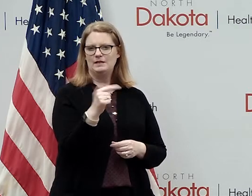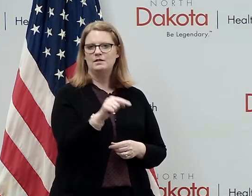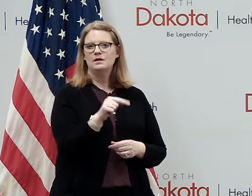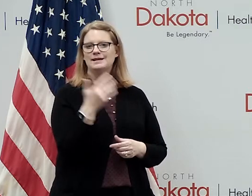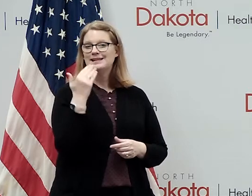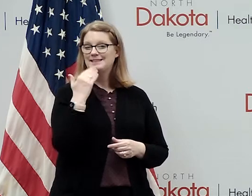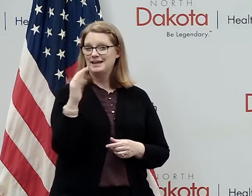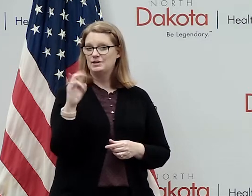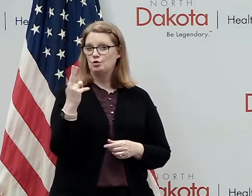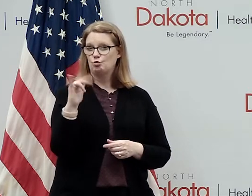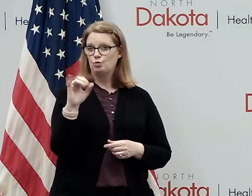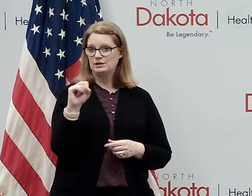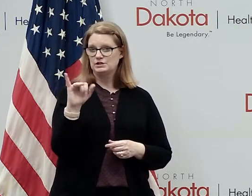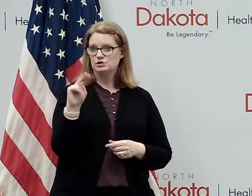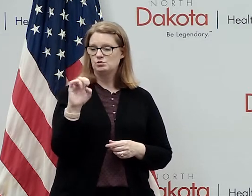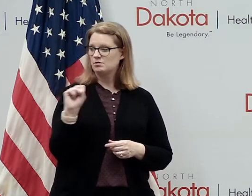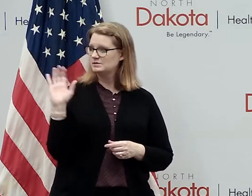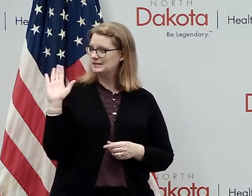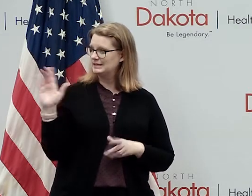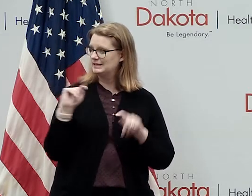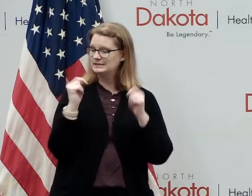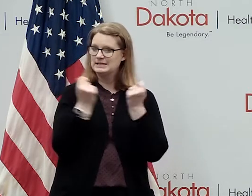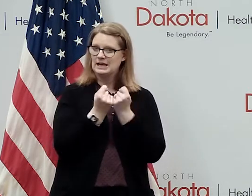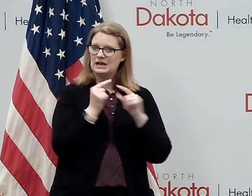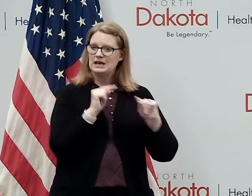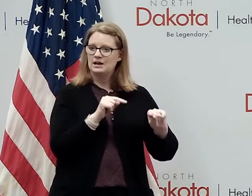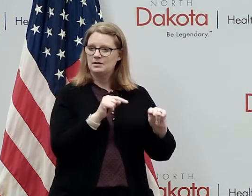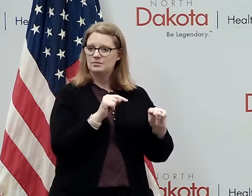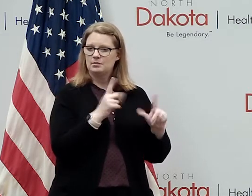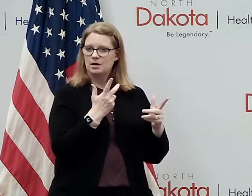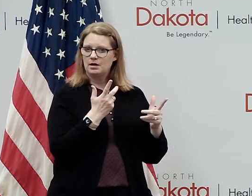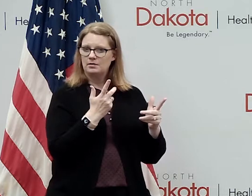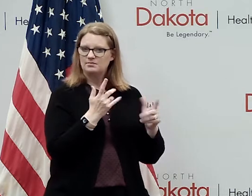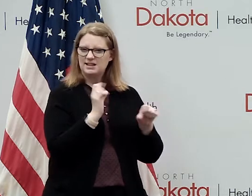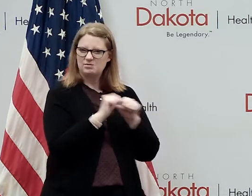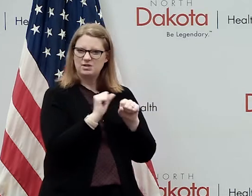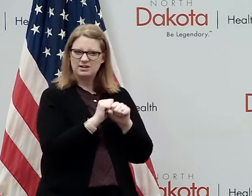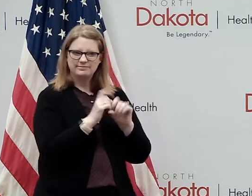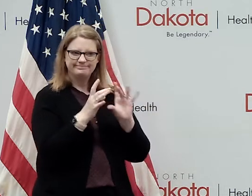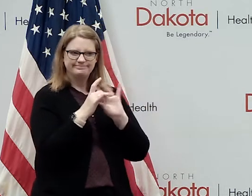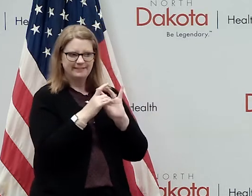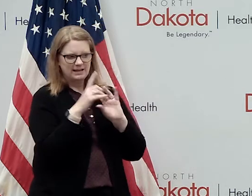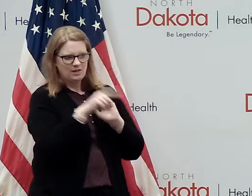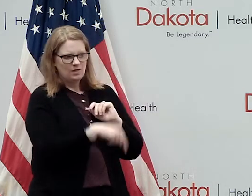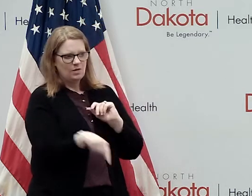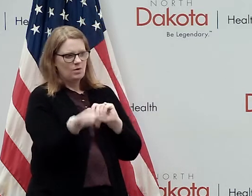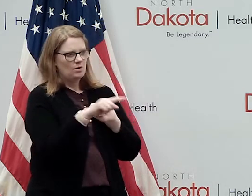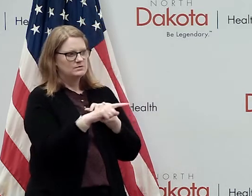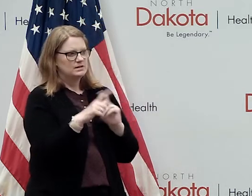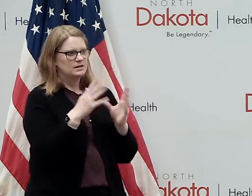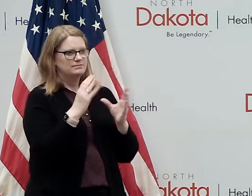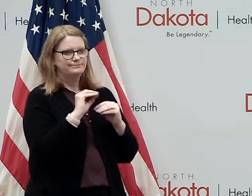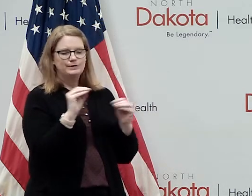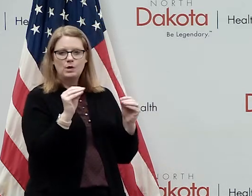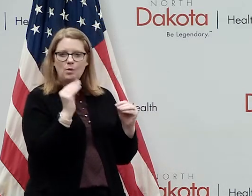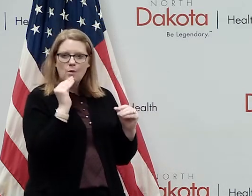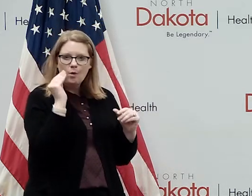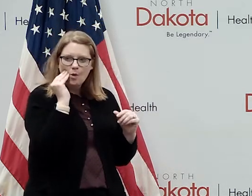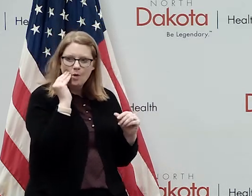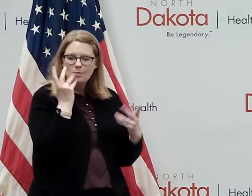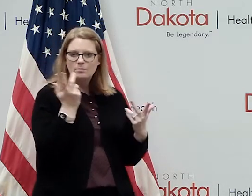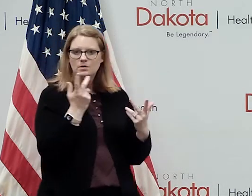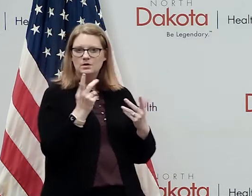Chris Jones and his team that's been working on all of the issues related to those experiencing homelessness. We identified